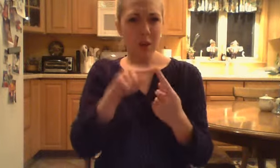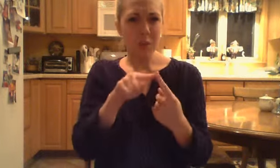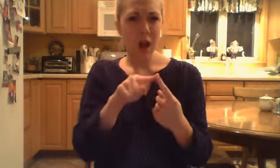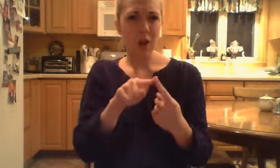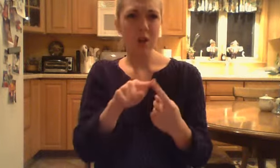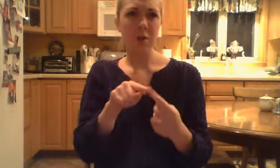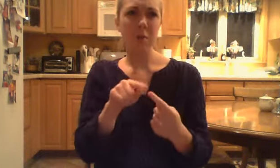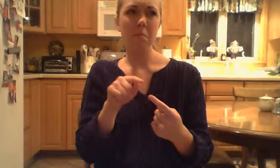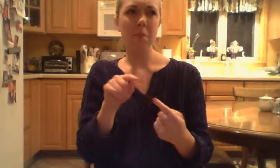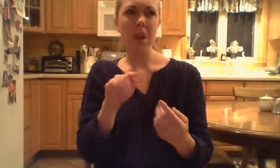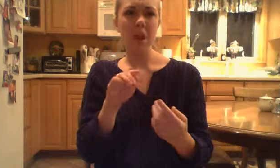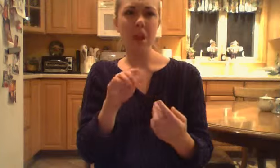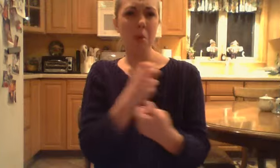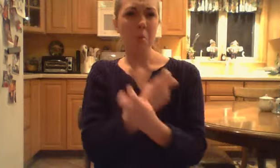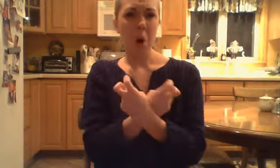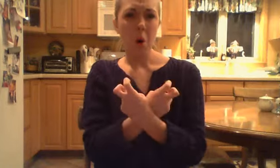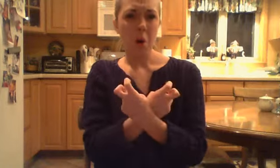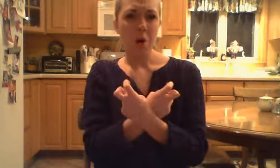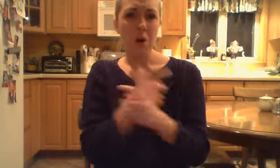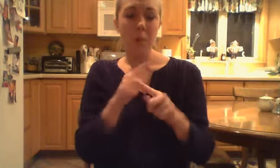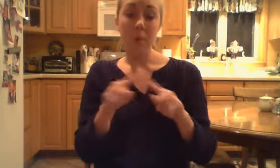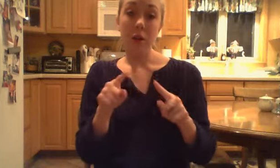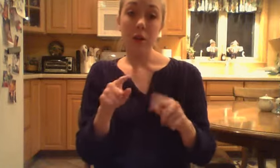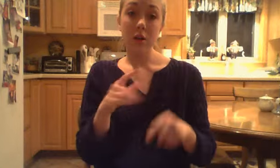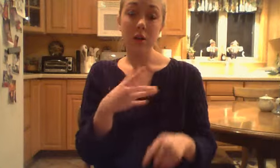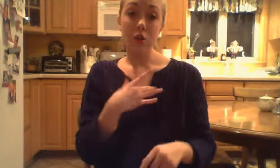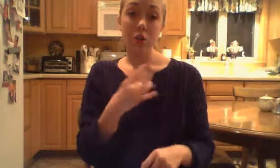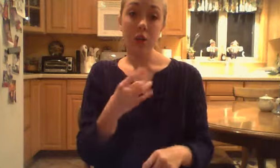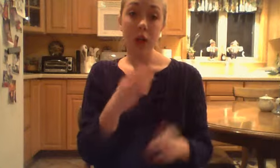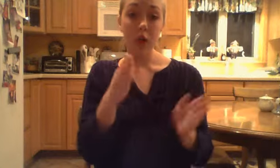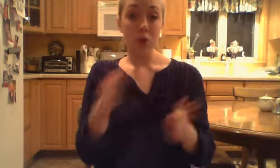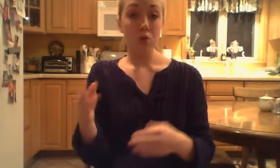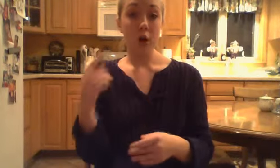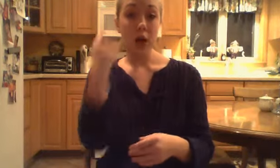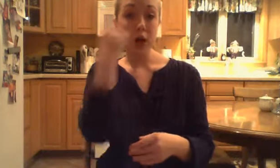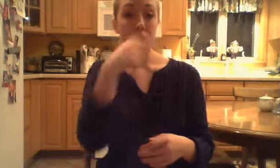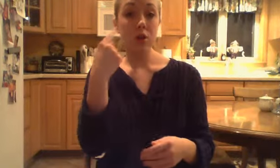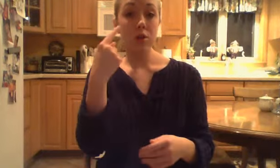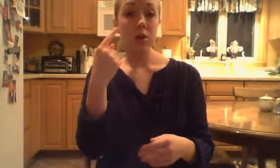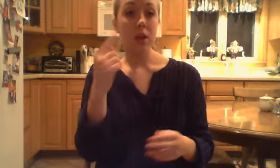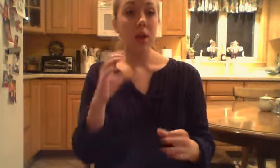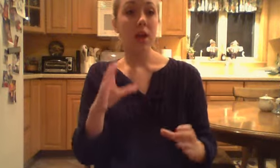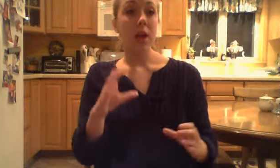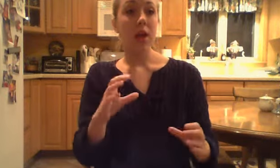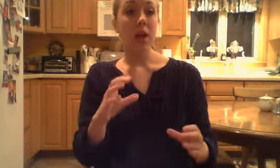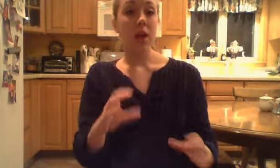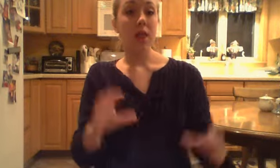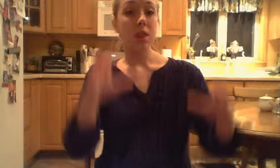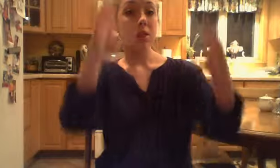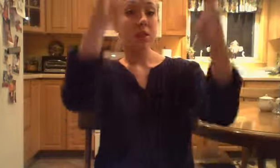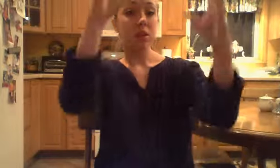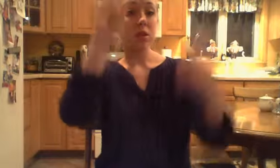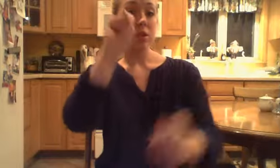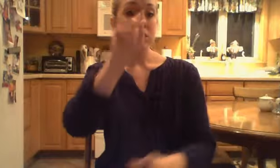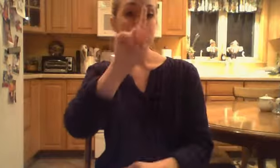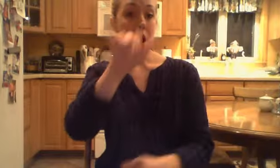the shapes, and she liked the way it looked in the sky. Here's another one. This is a red, white, and blue skull.